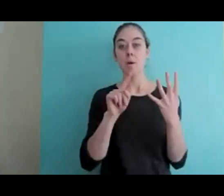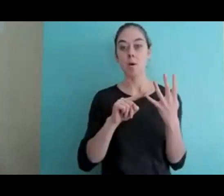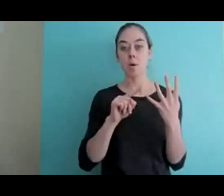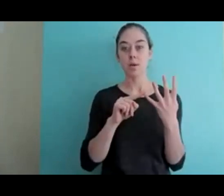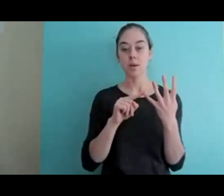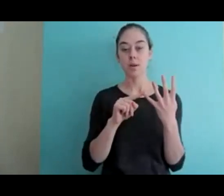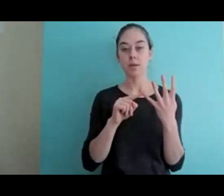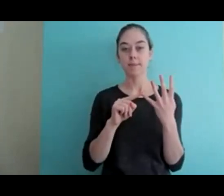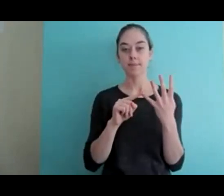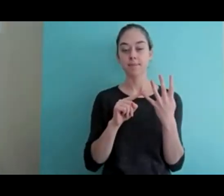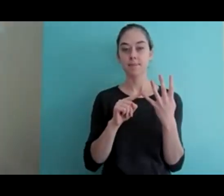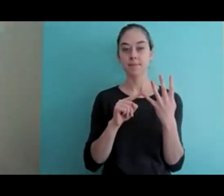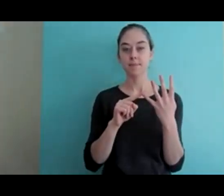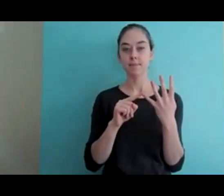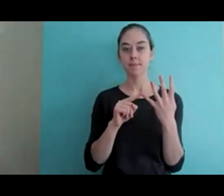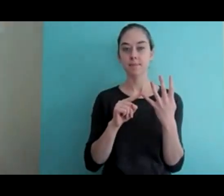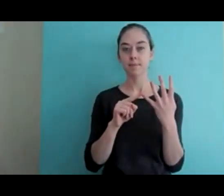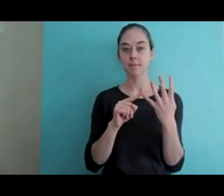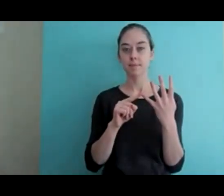your final one is